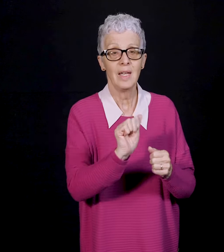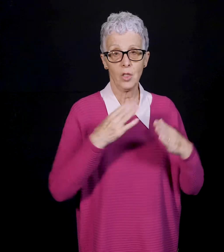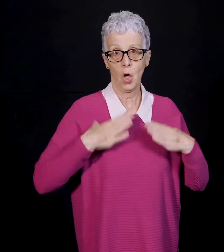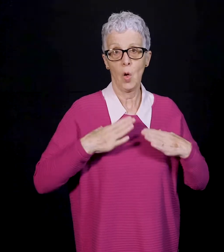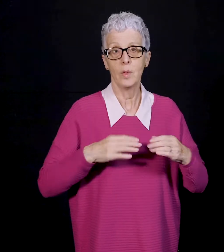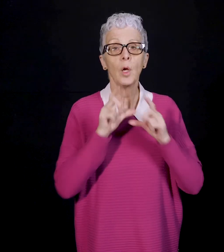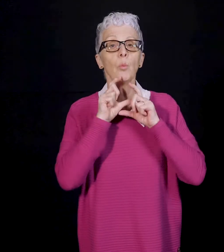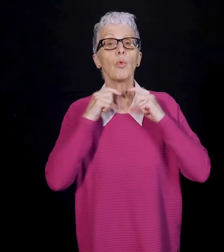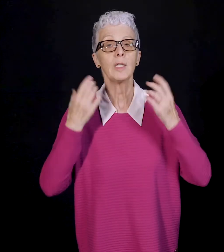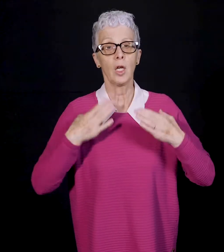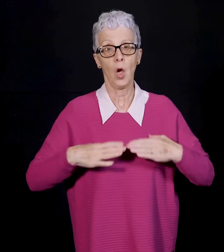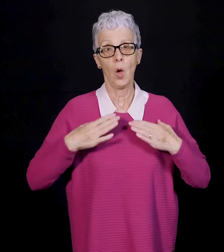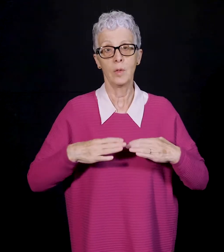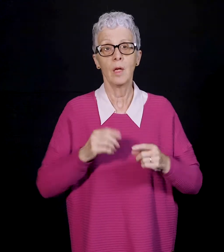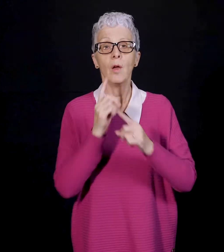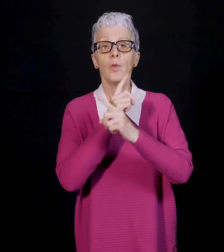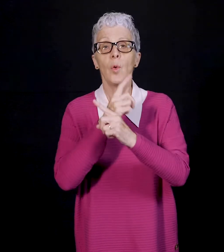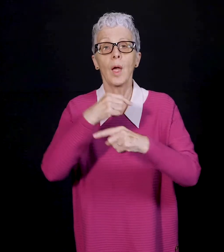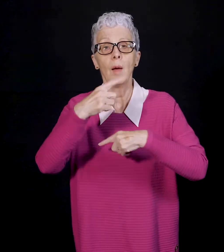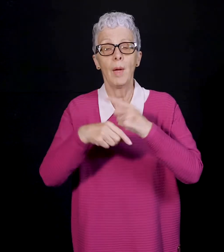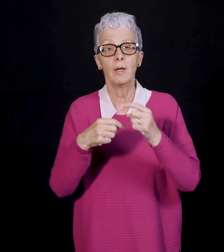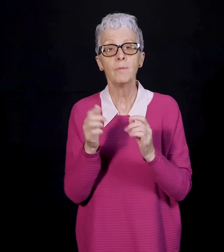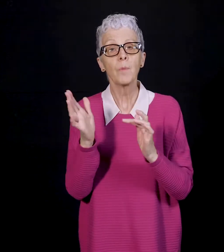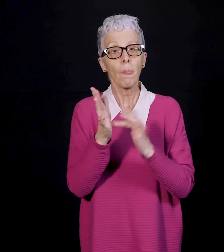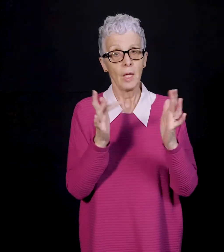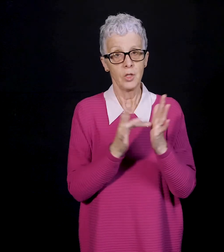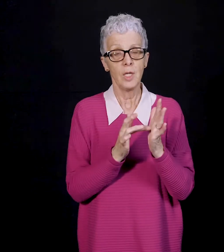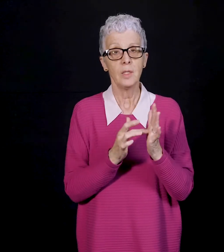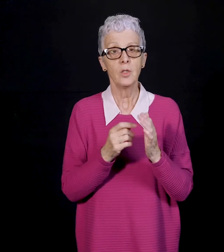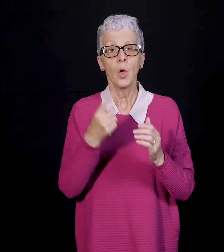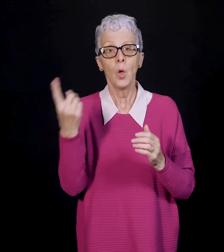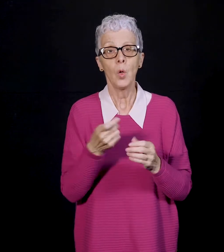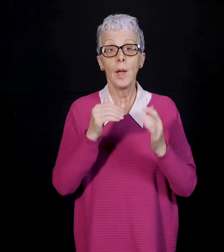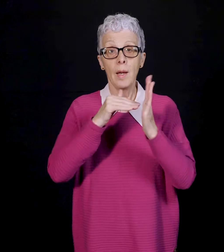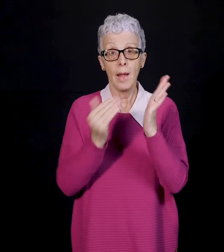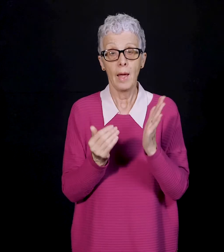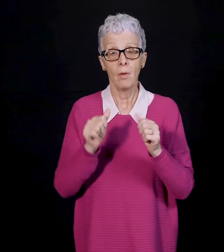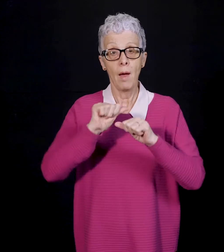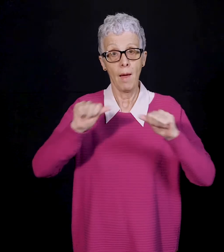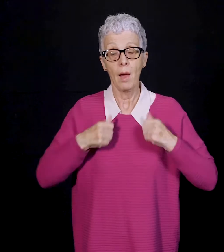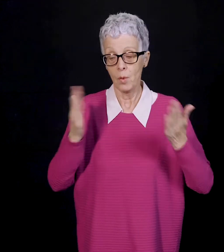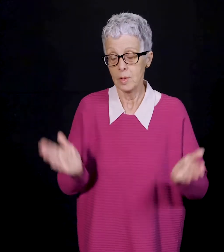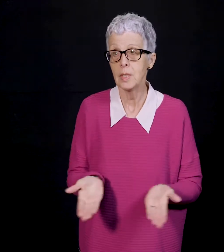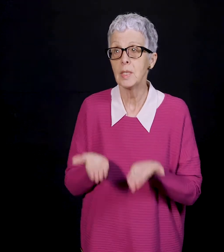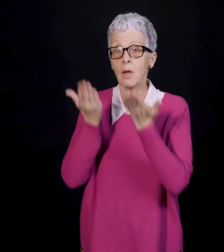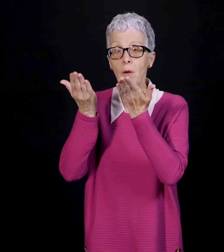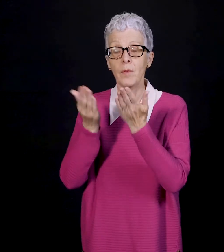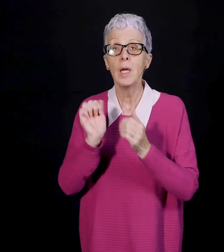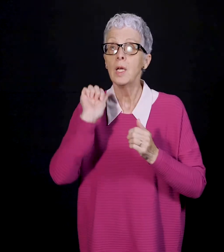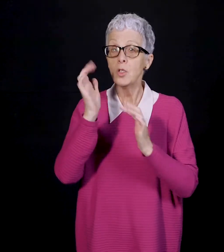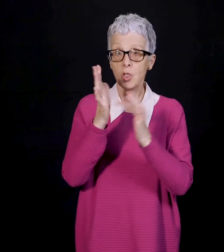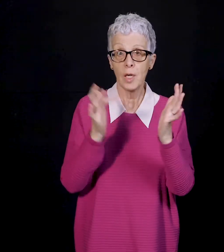Lord Jesus, we know, having offered himself, having made atonement for our sin. He is now exalted as the great high priest. He